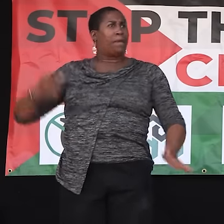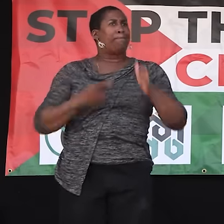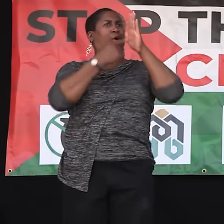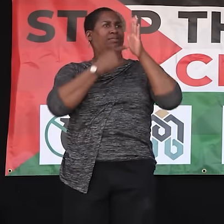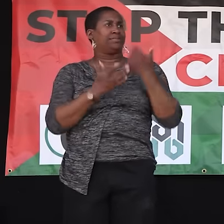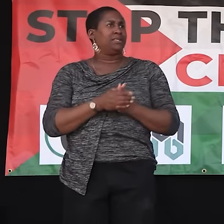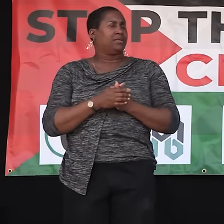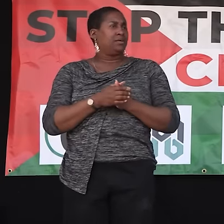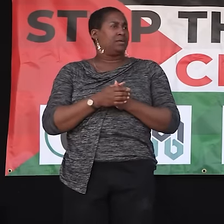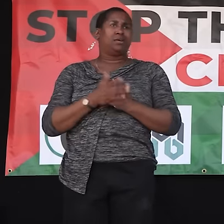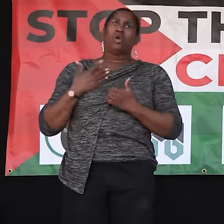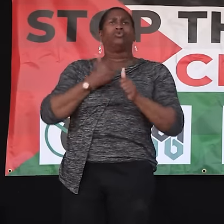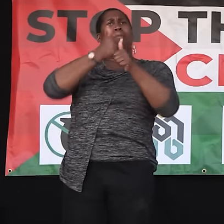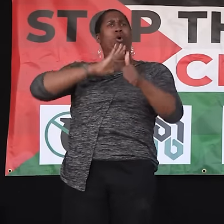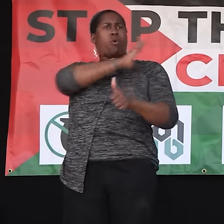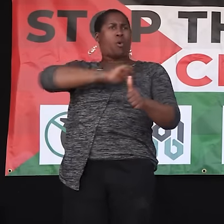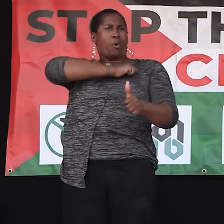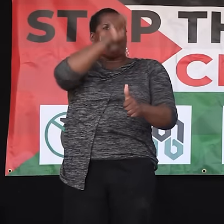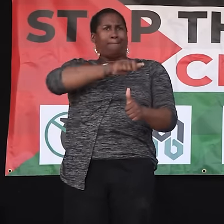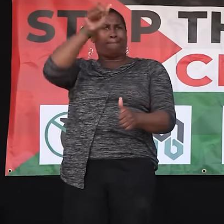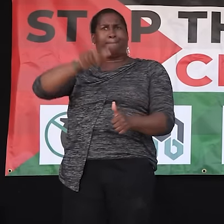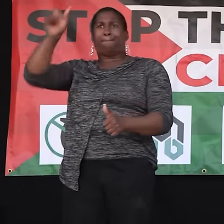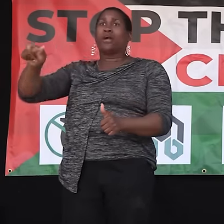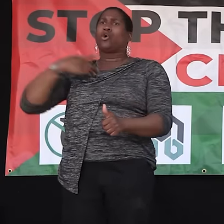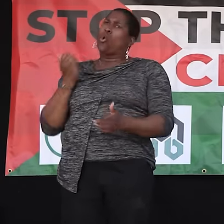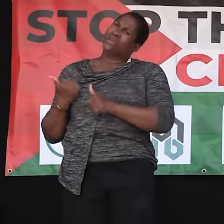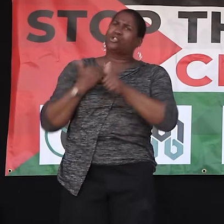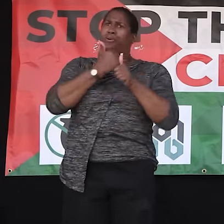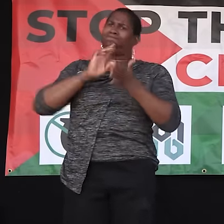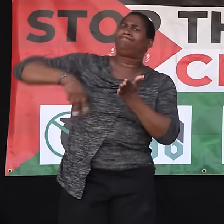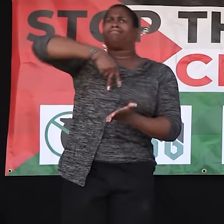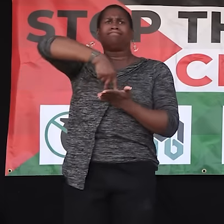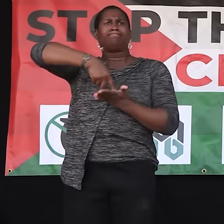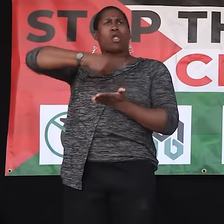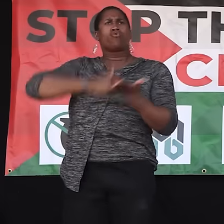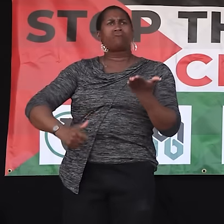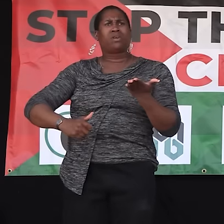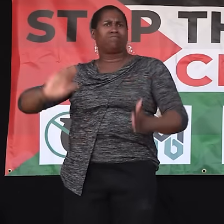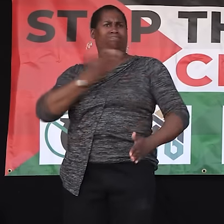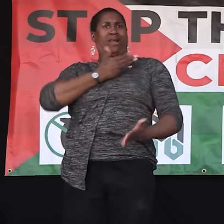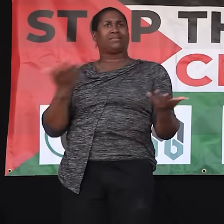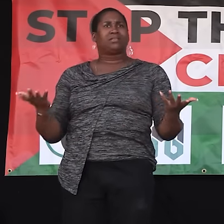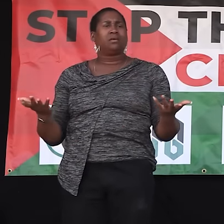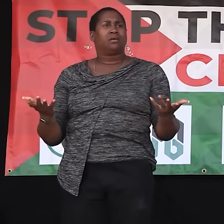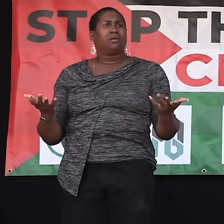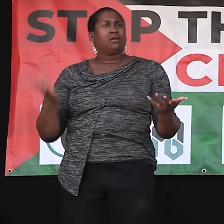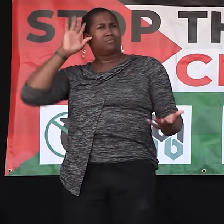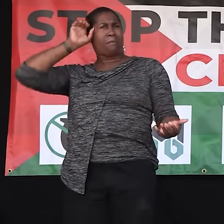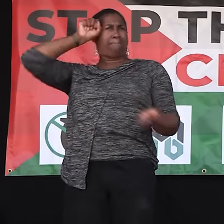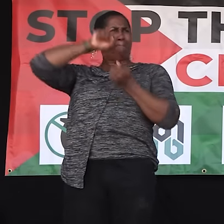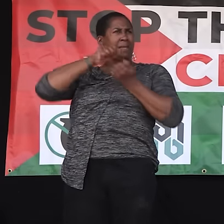anti-Semitic. Supporting Palestine is standing up for values of human rights. My friends,